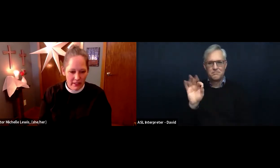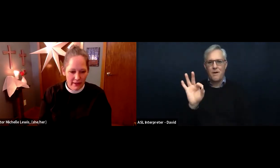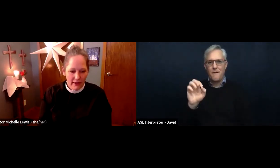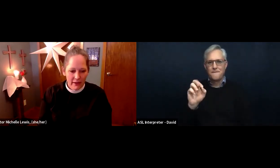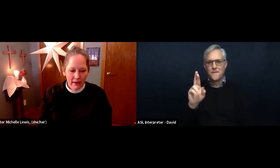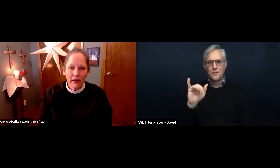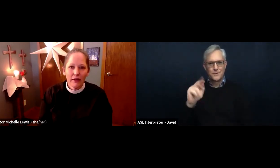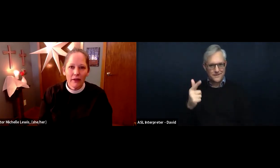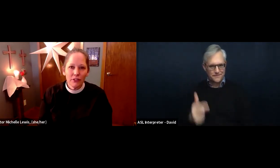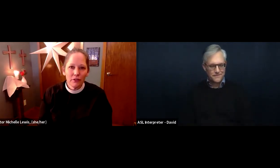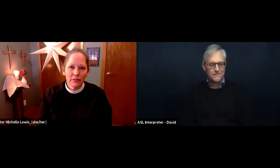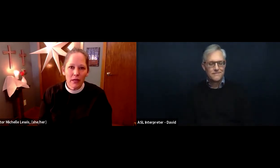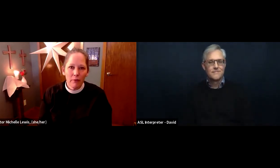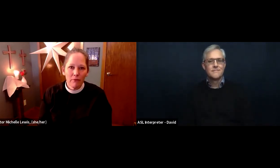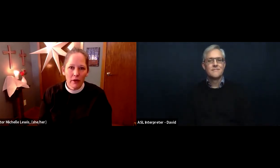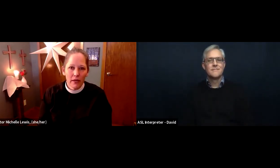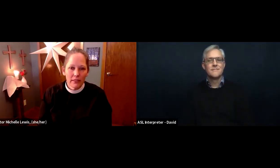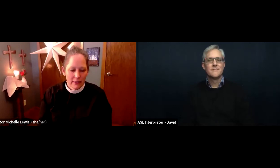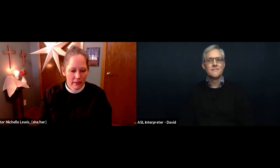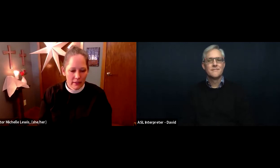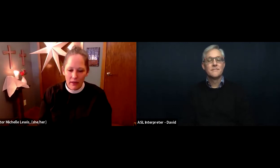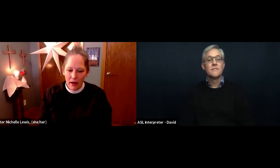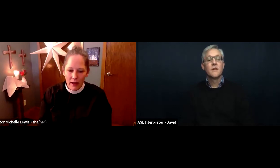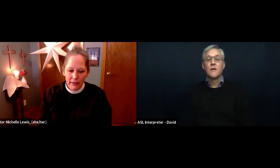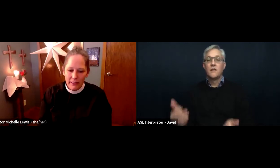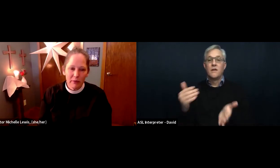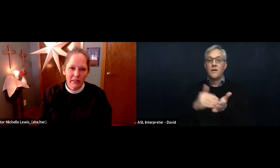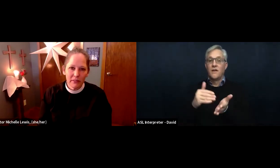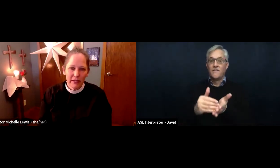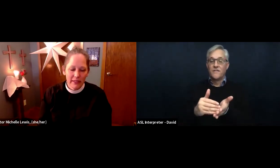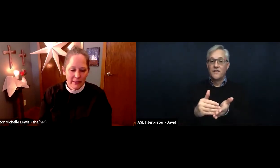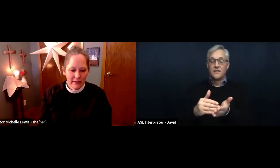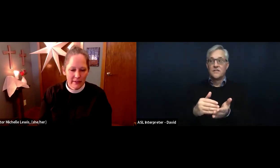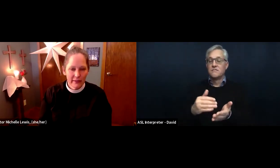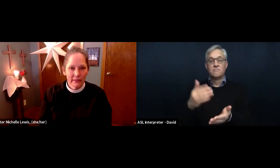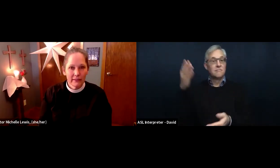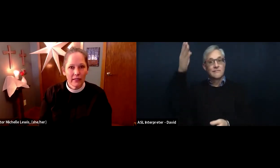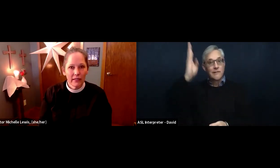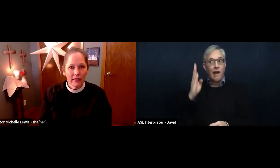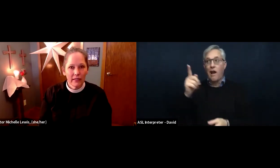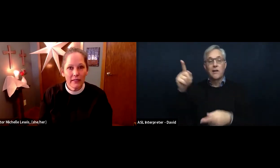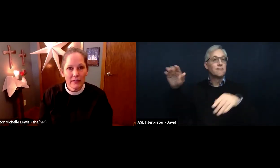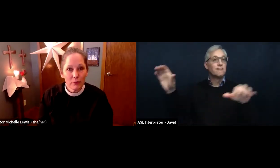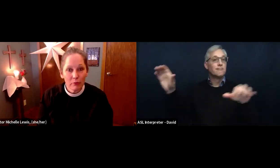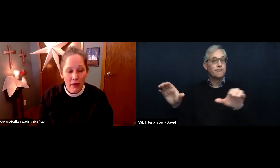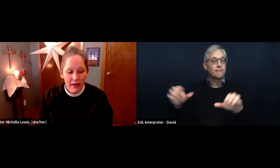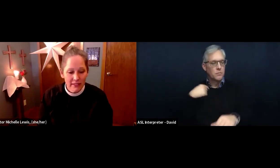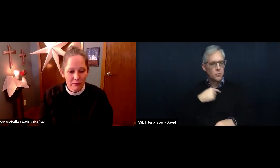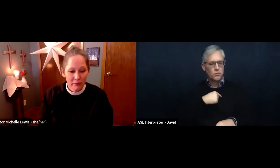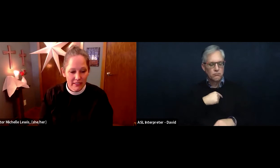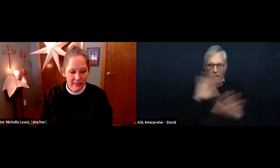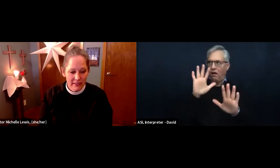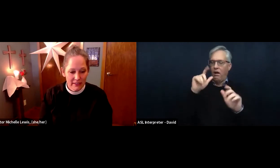Often, God shows up for us in unexpected ways and in